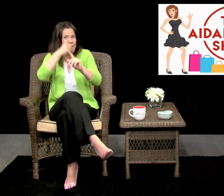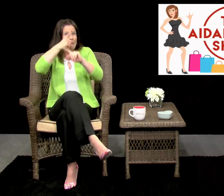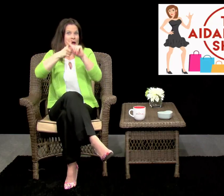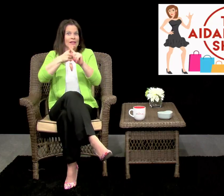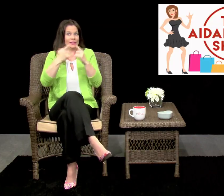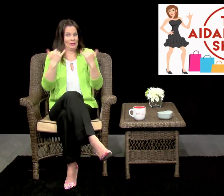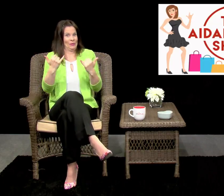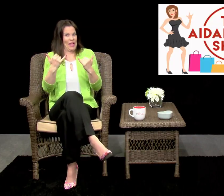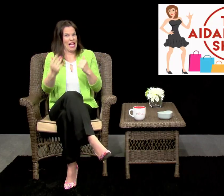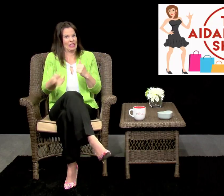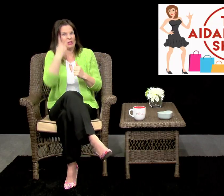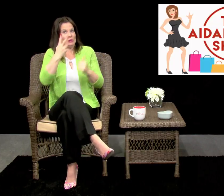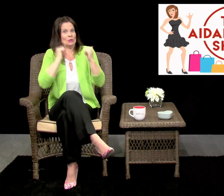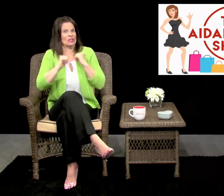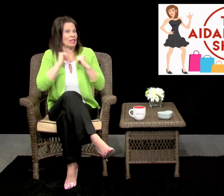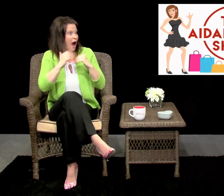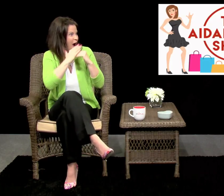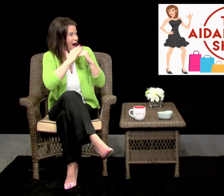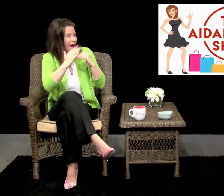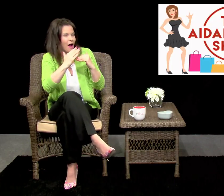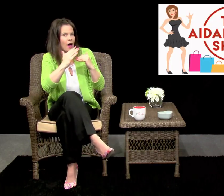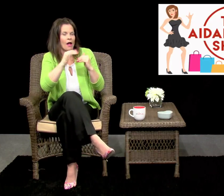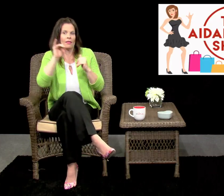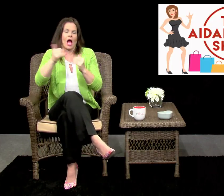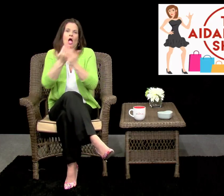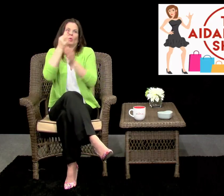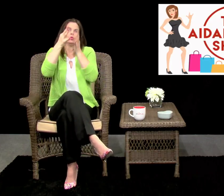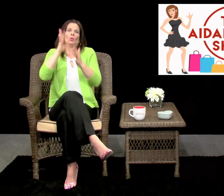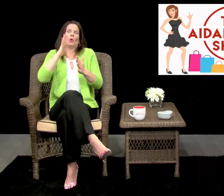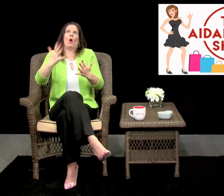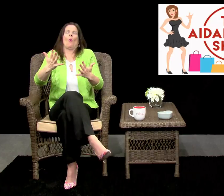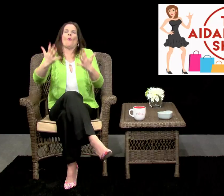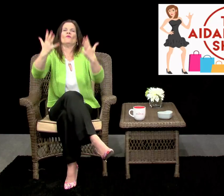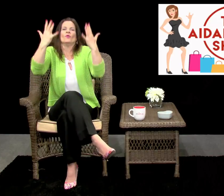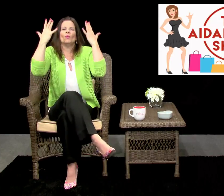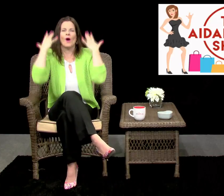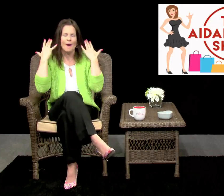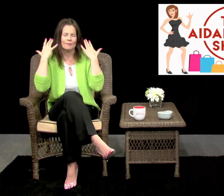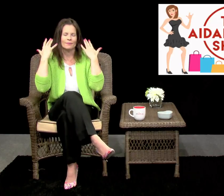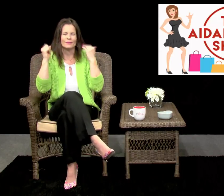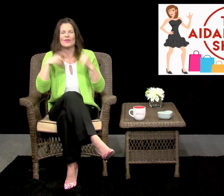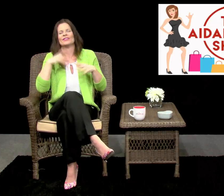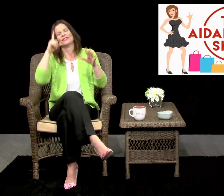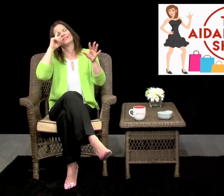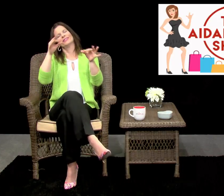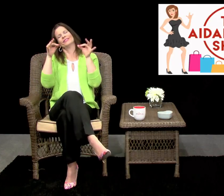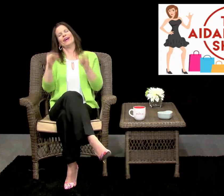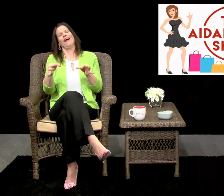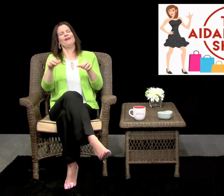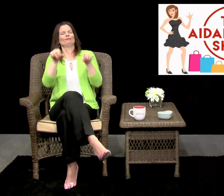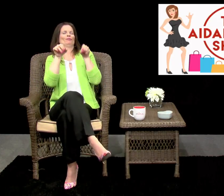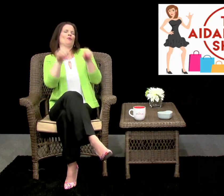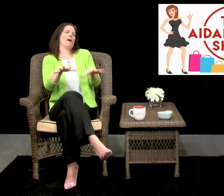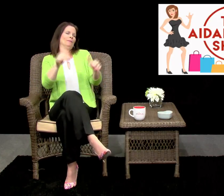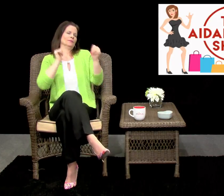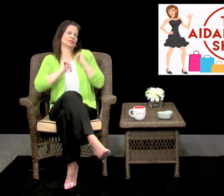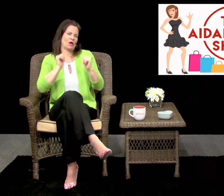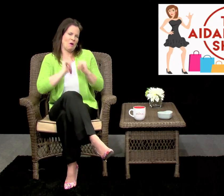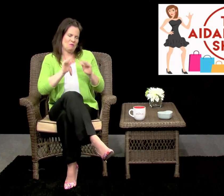in the queue, and today I have 2 more shows, and that interpreter was going to be overwhelmed. So I